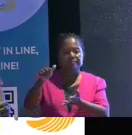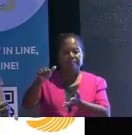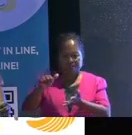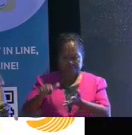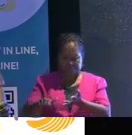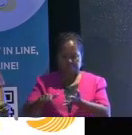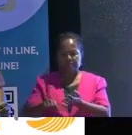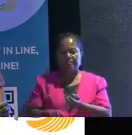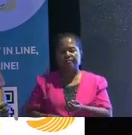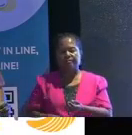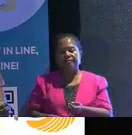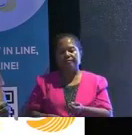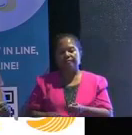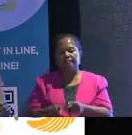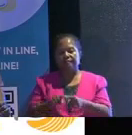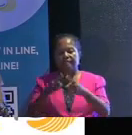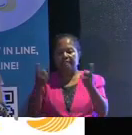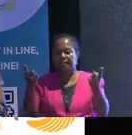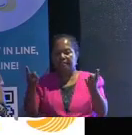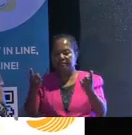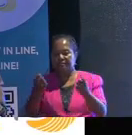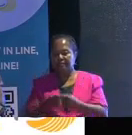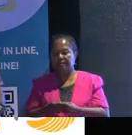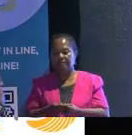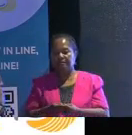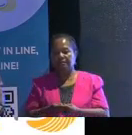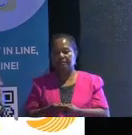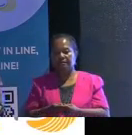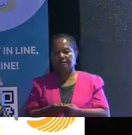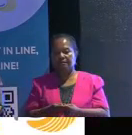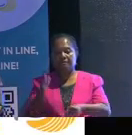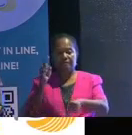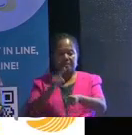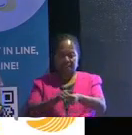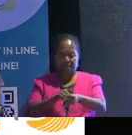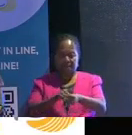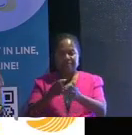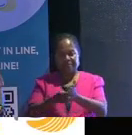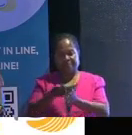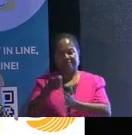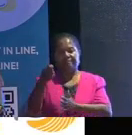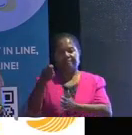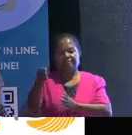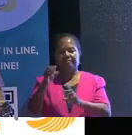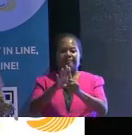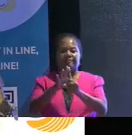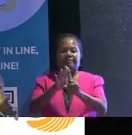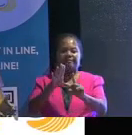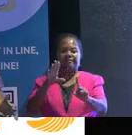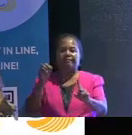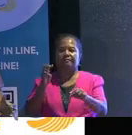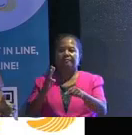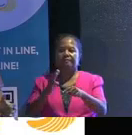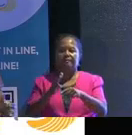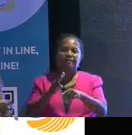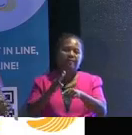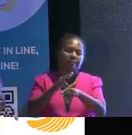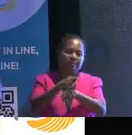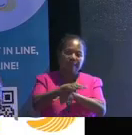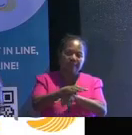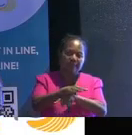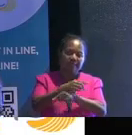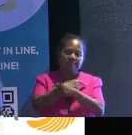wages tax for different periods of salary or wages payments. Example, monthly, we went through